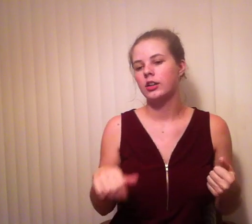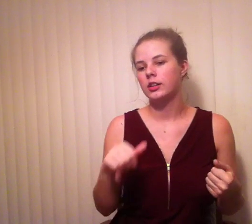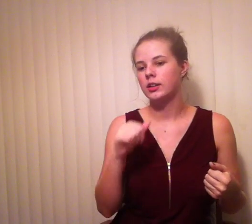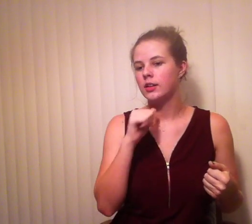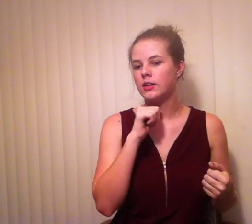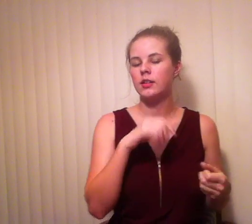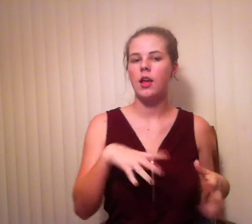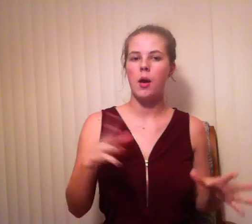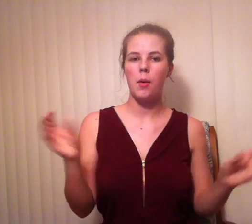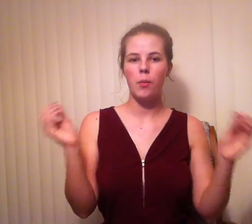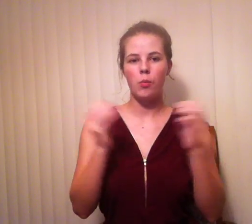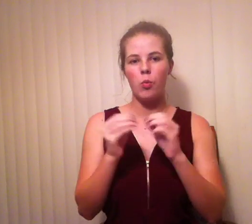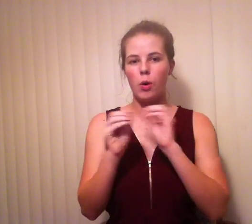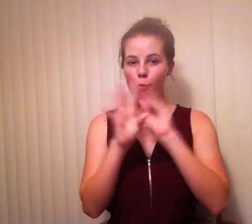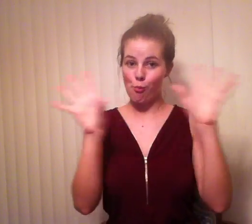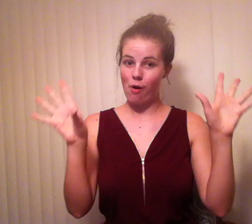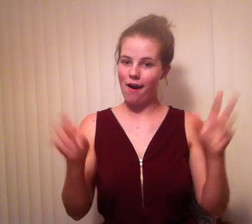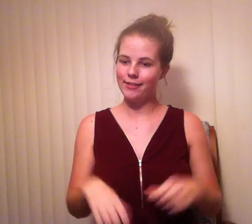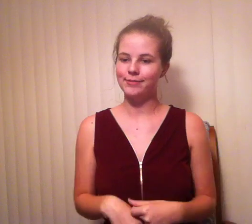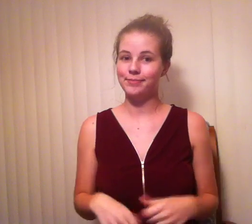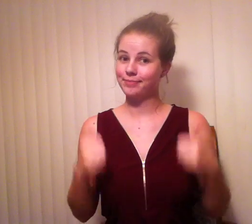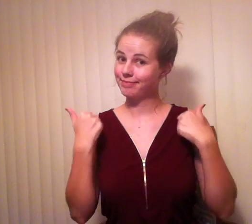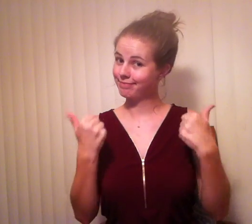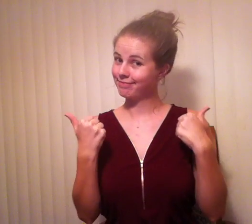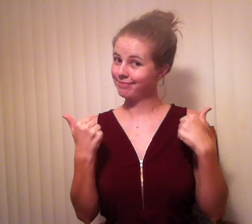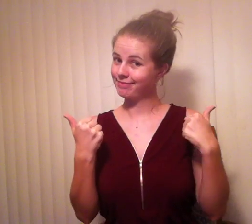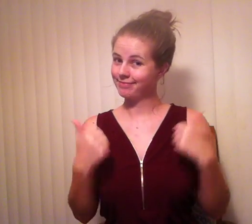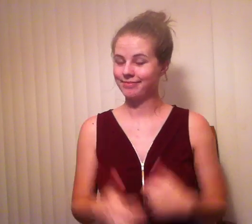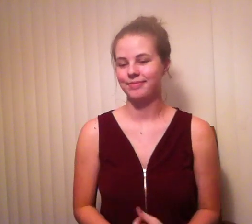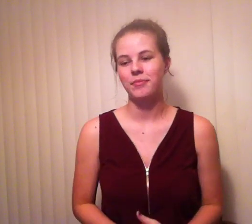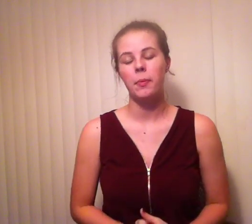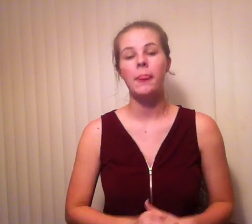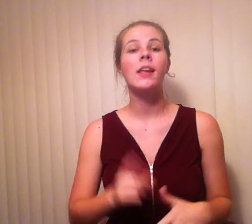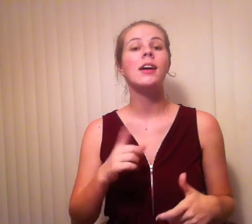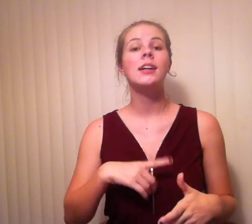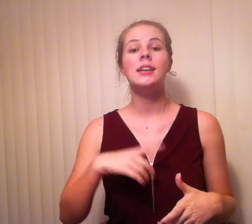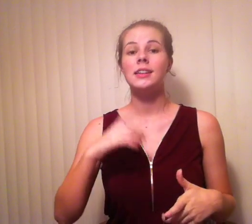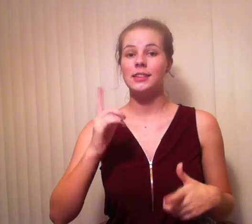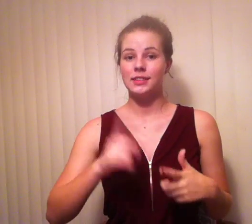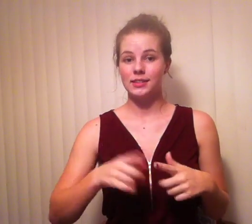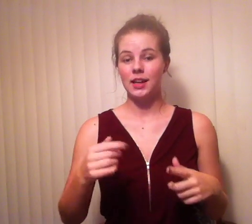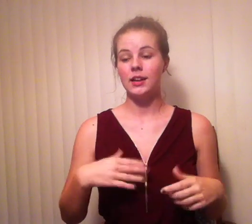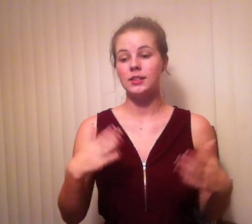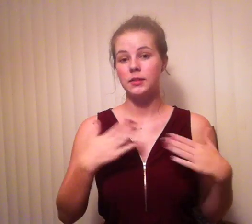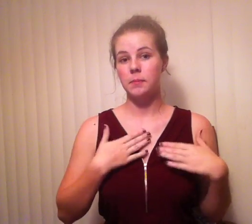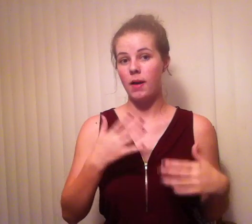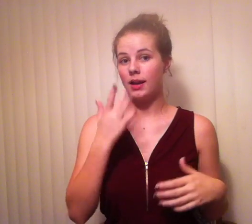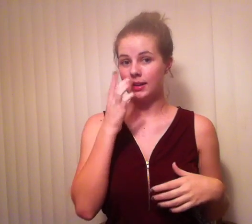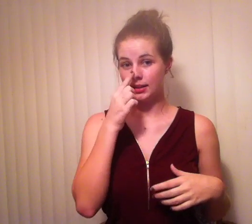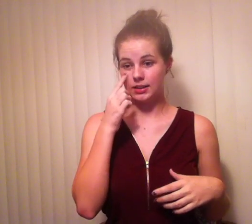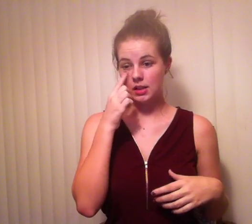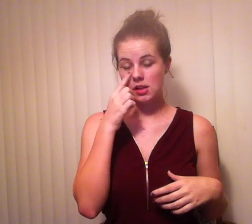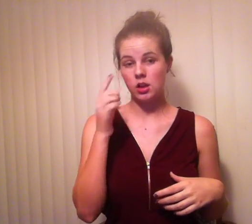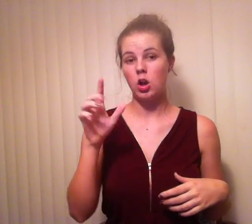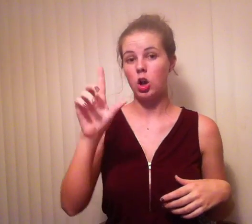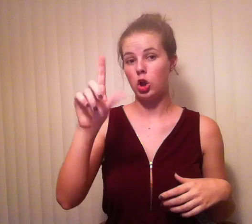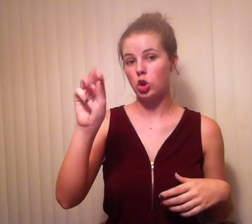look a little bit brighter under the eyes, so that's awesome. And I'm going to go in with my favorite concealer of the moment. That's the L'Oreal Visible Lift Blur